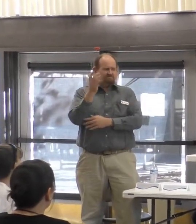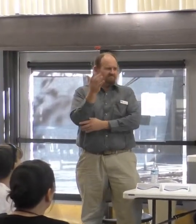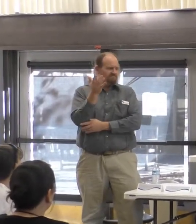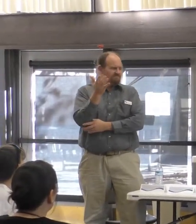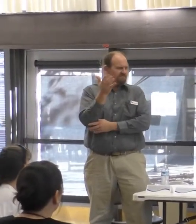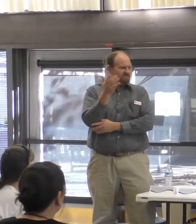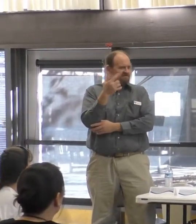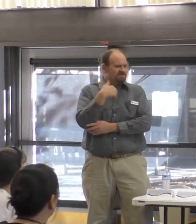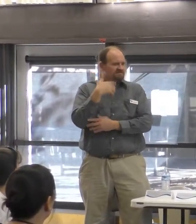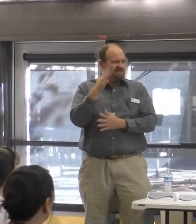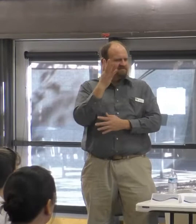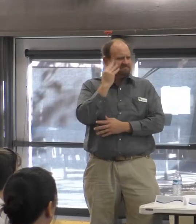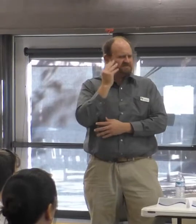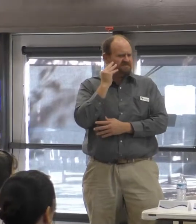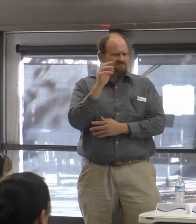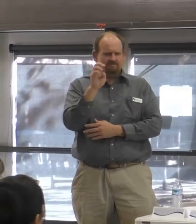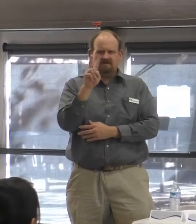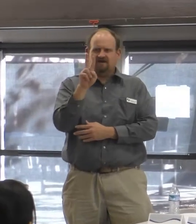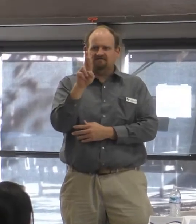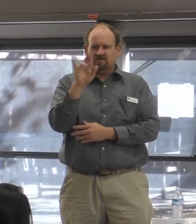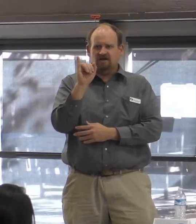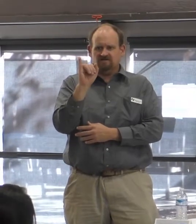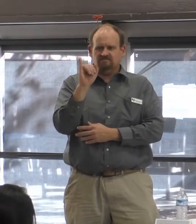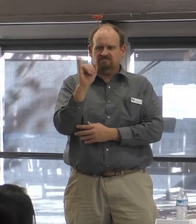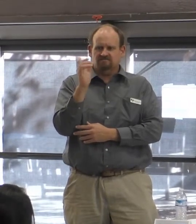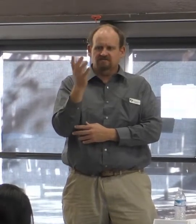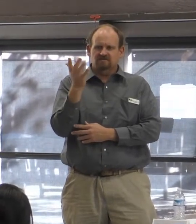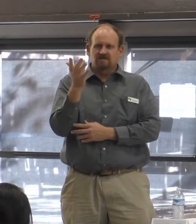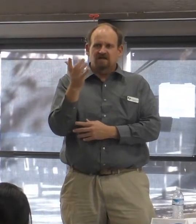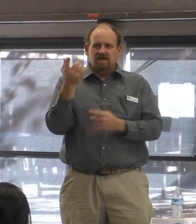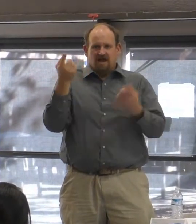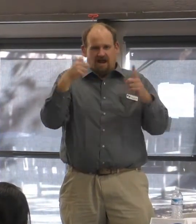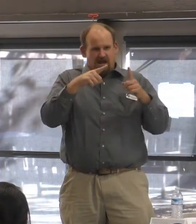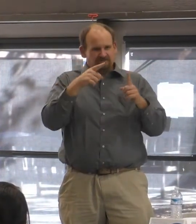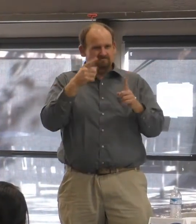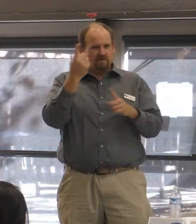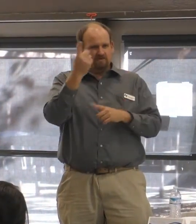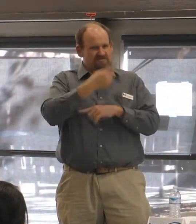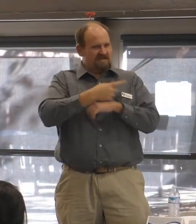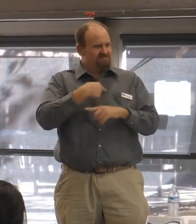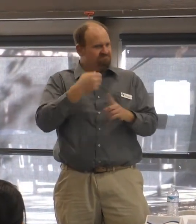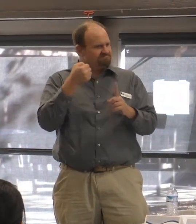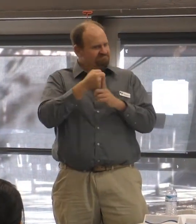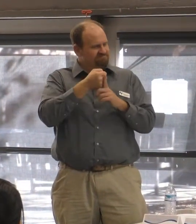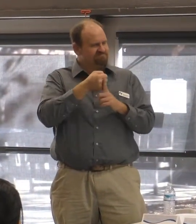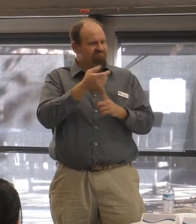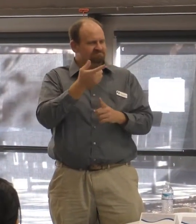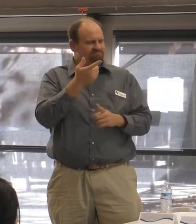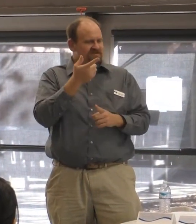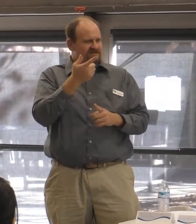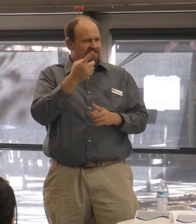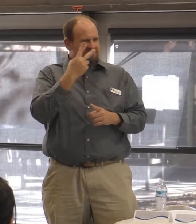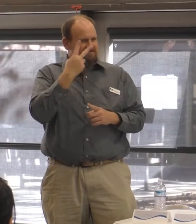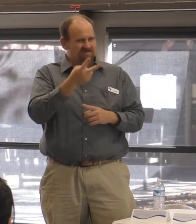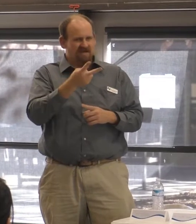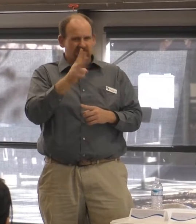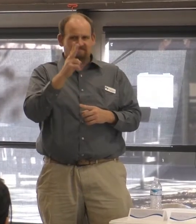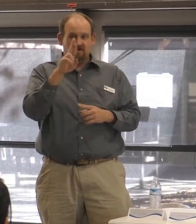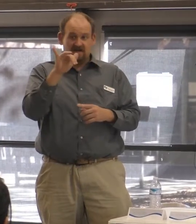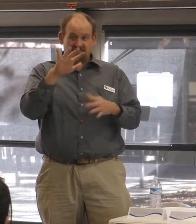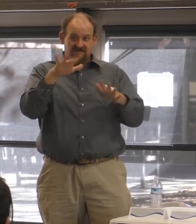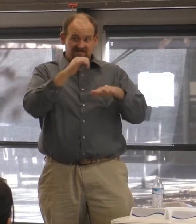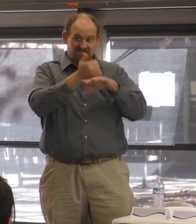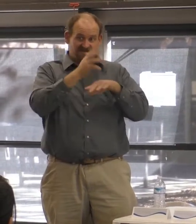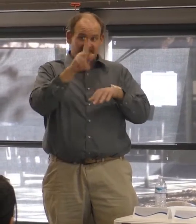Since VRI has been brought up, I just want to share my experience with VRI. It just so happened at